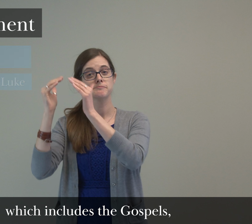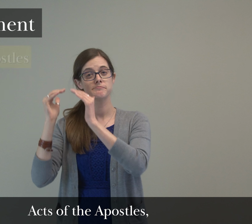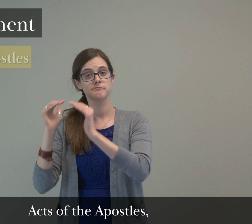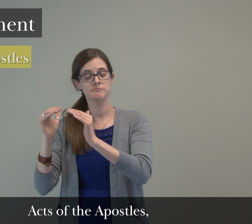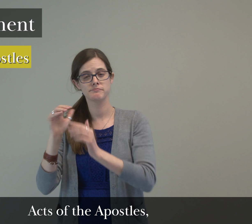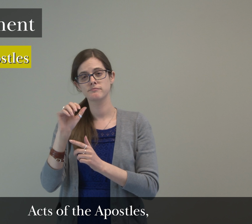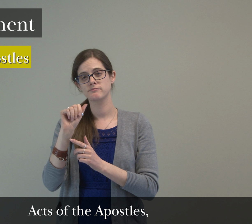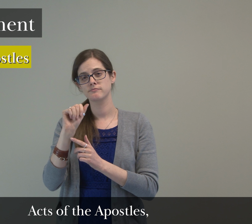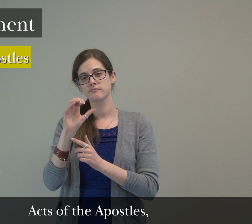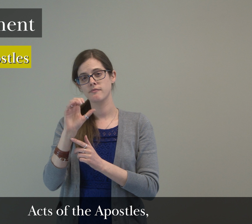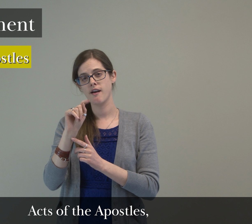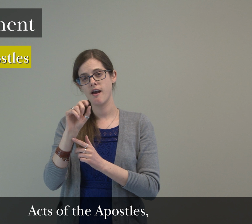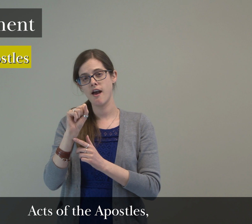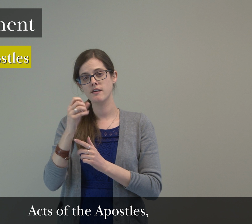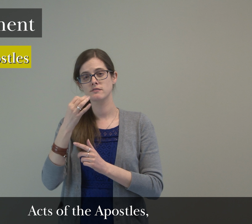Acts of the Apostles,